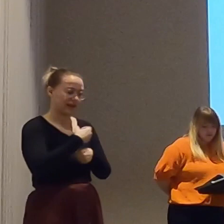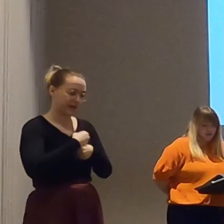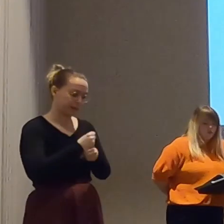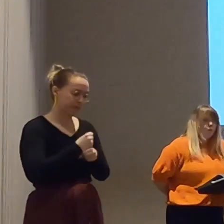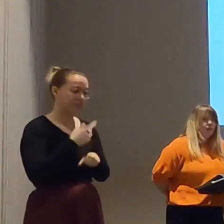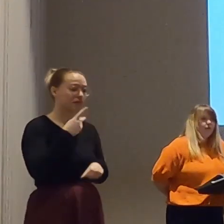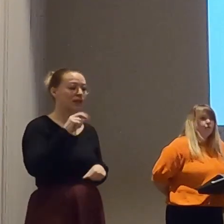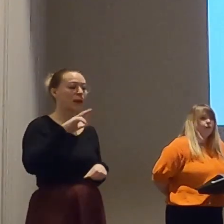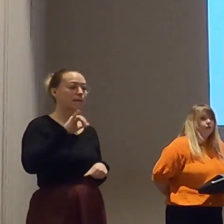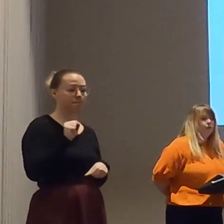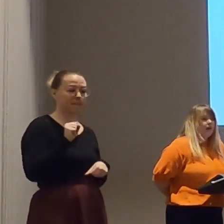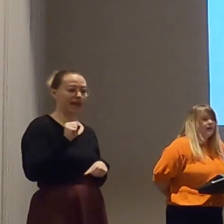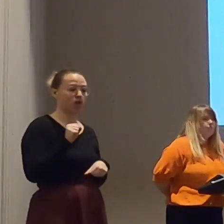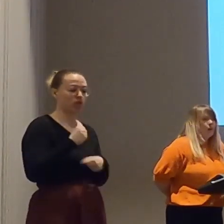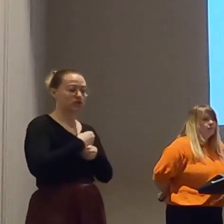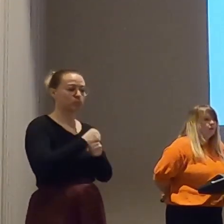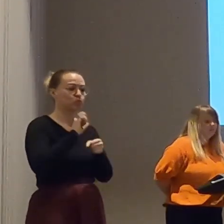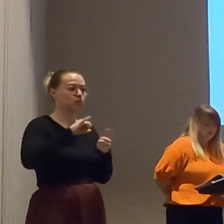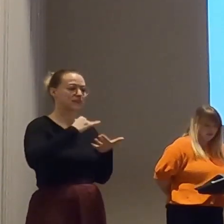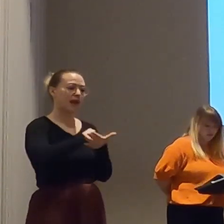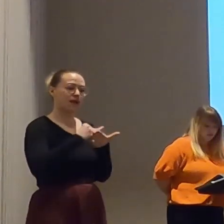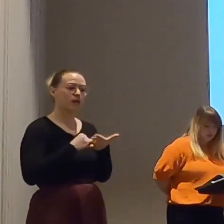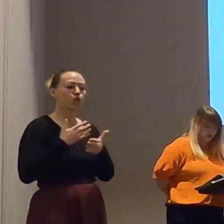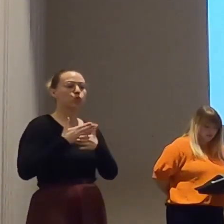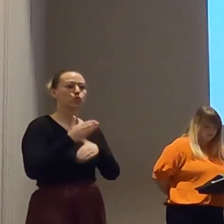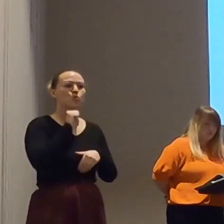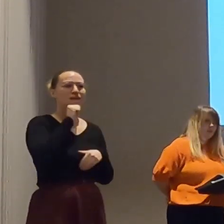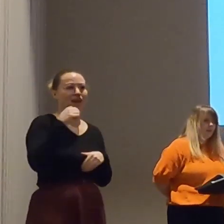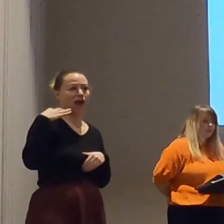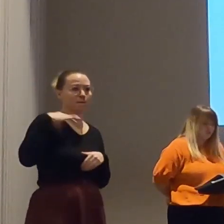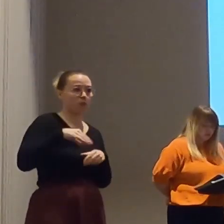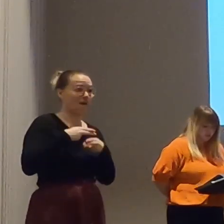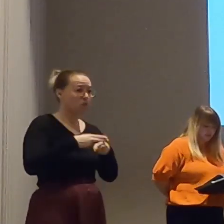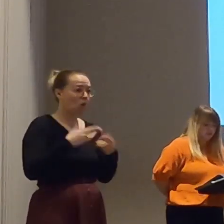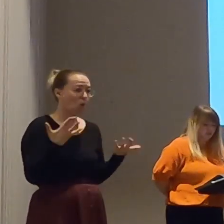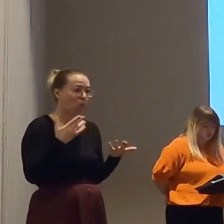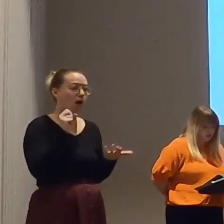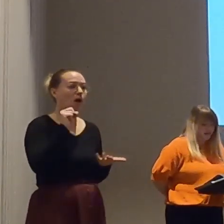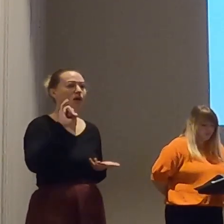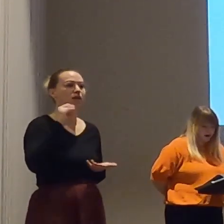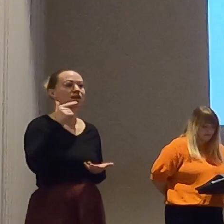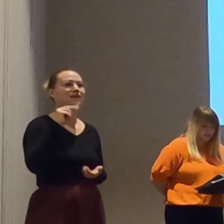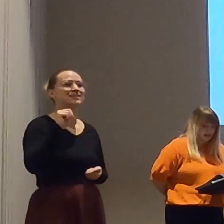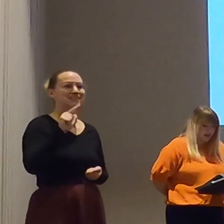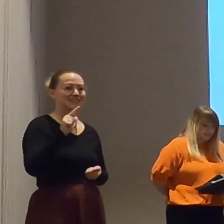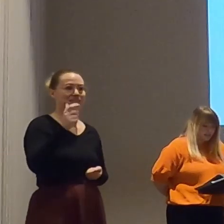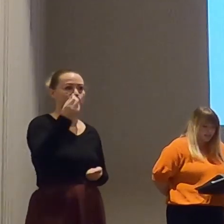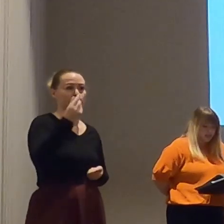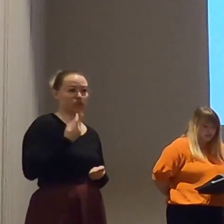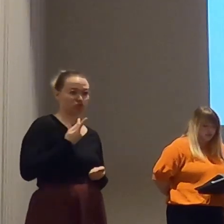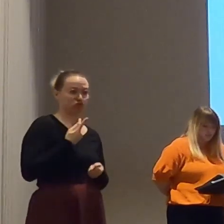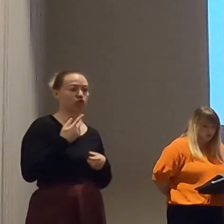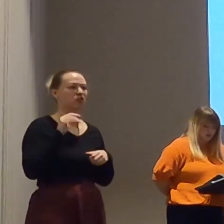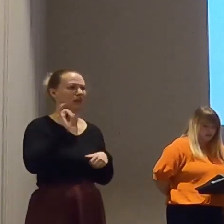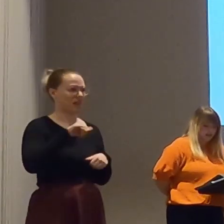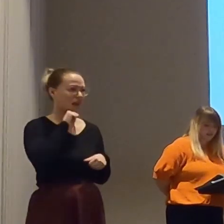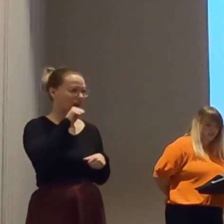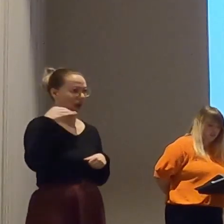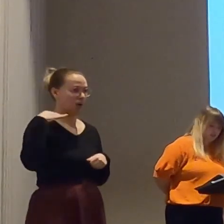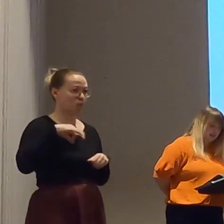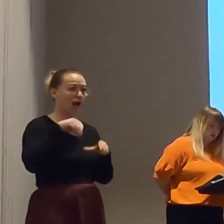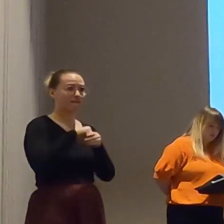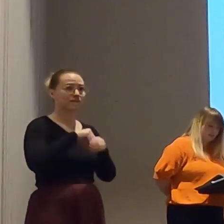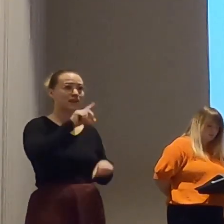Harris produced this work through a nonprofit called Signal Return. Signal Return is a Detroit nonprofit dedicated to preserving